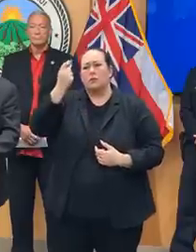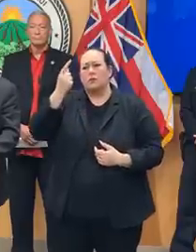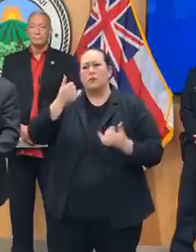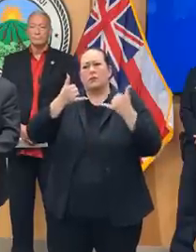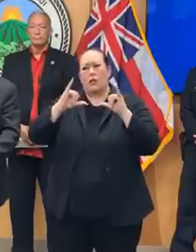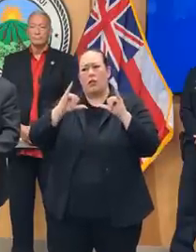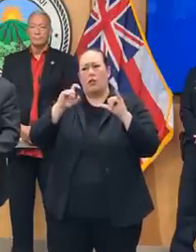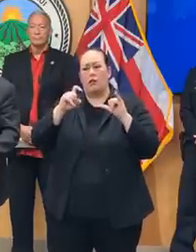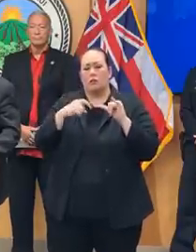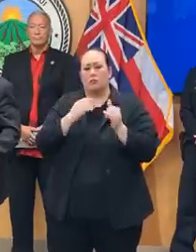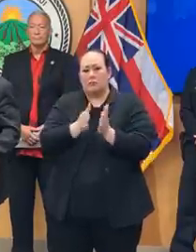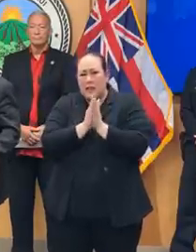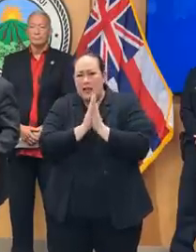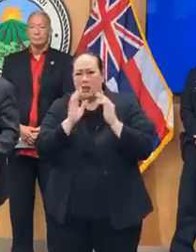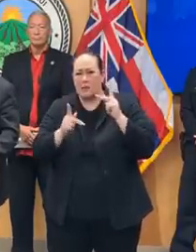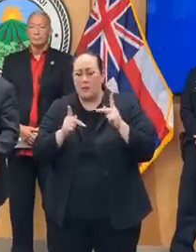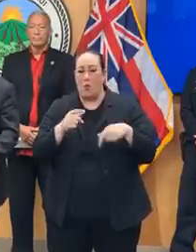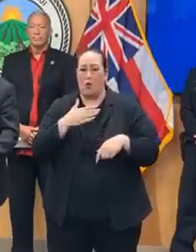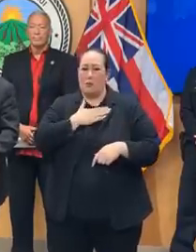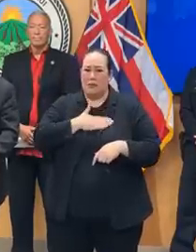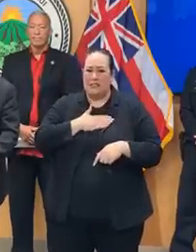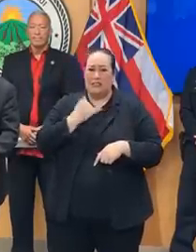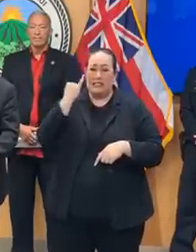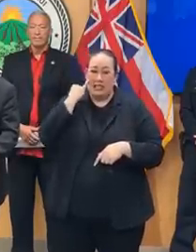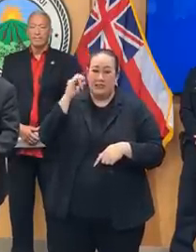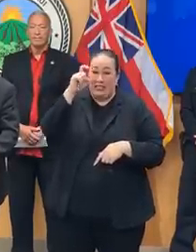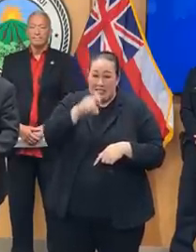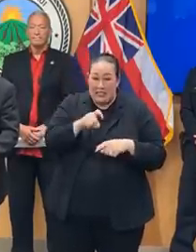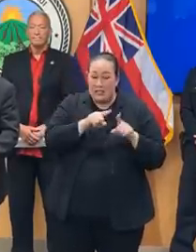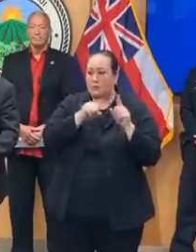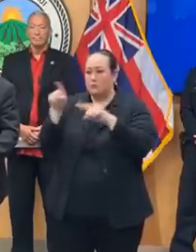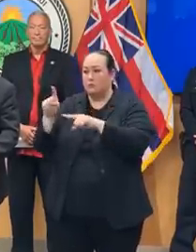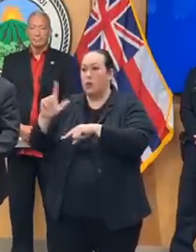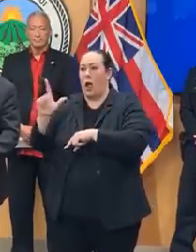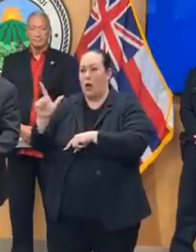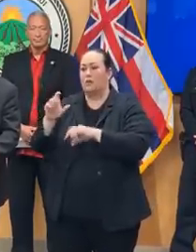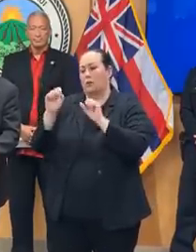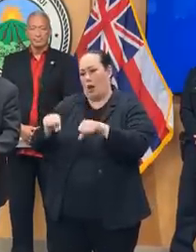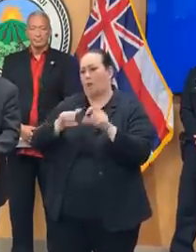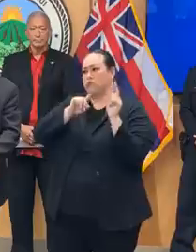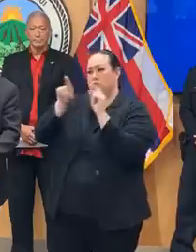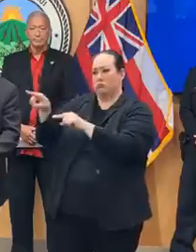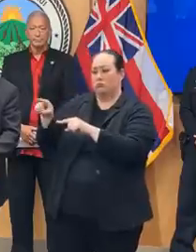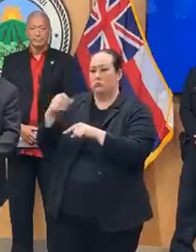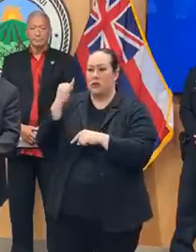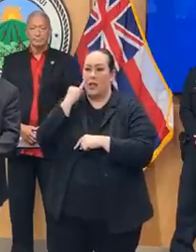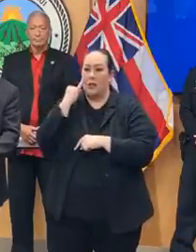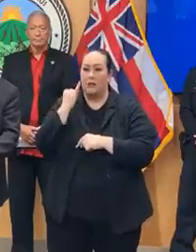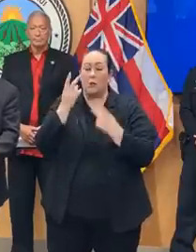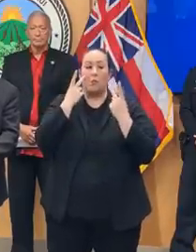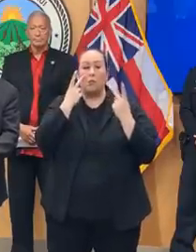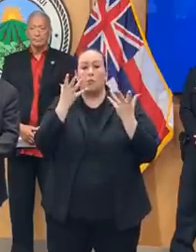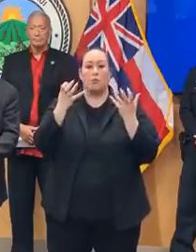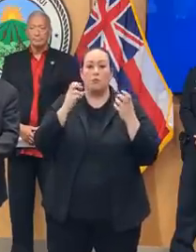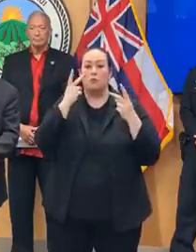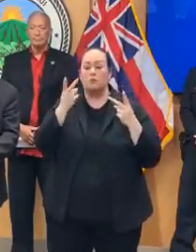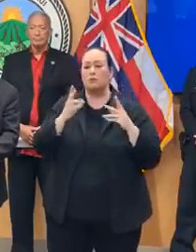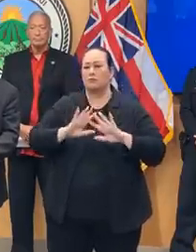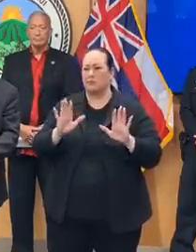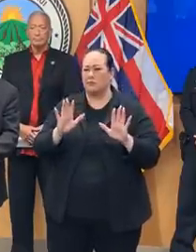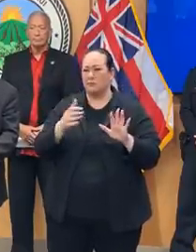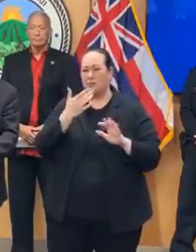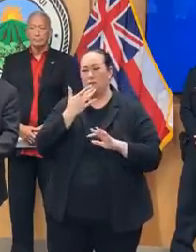when they need to, not when they want to, as the chief said very eloquently to us right before we came. As you know, the hours are 6